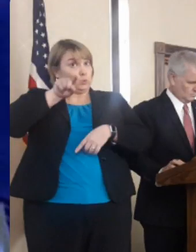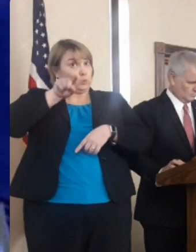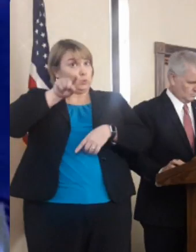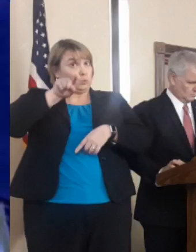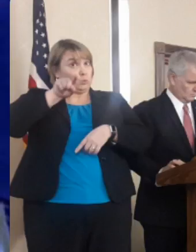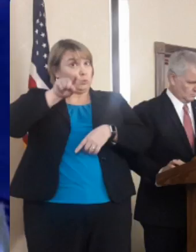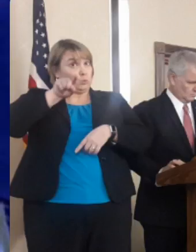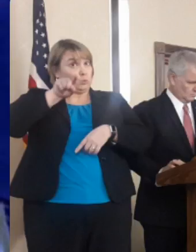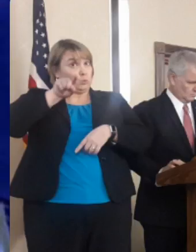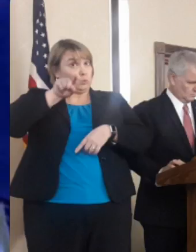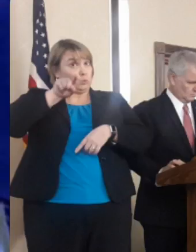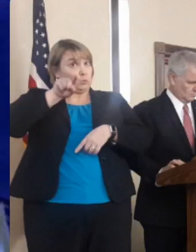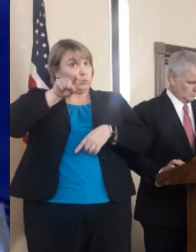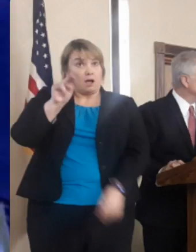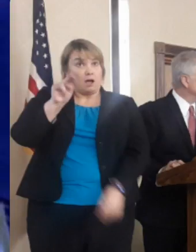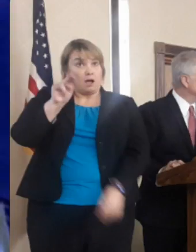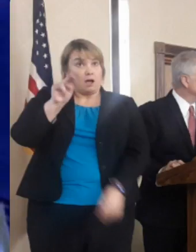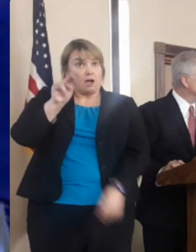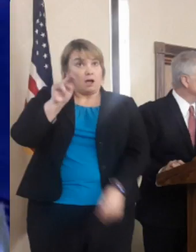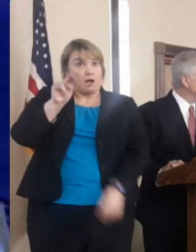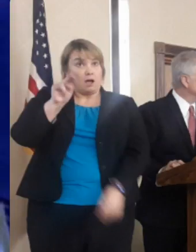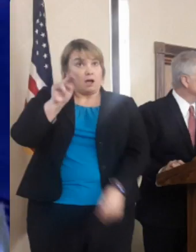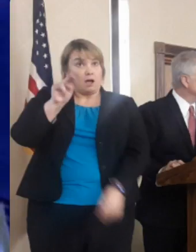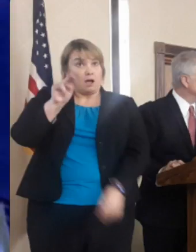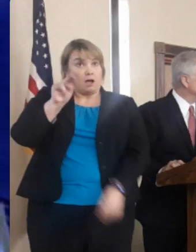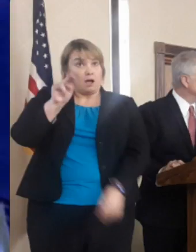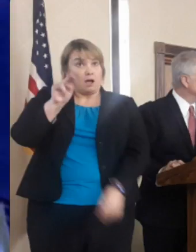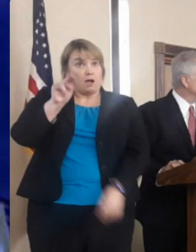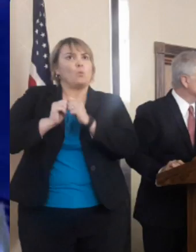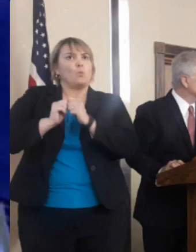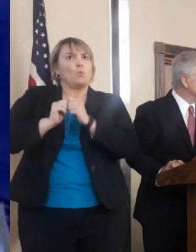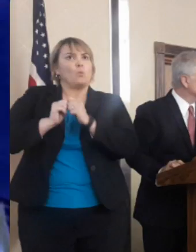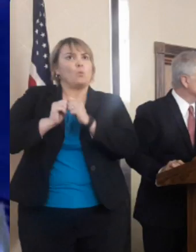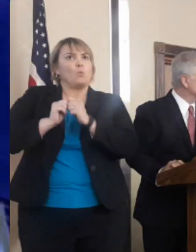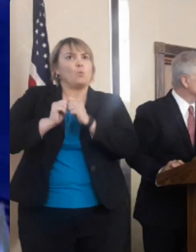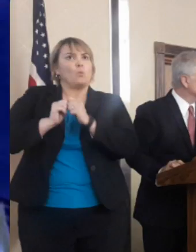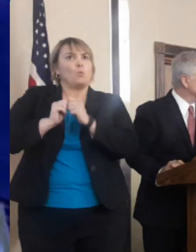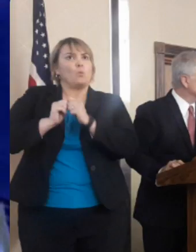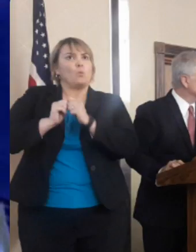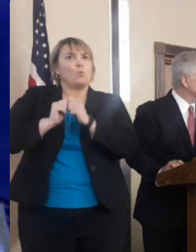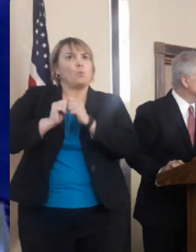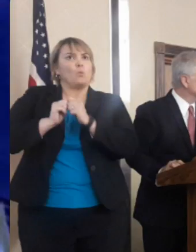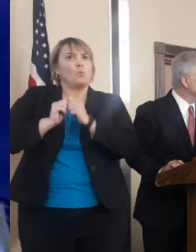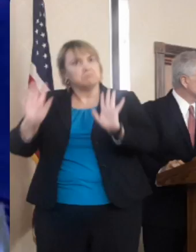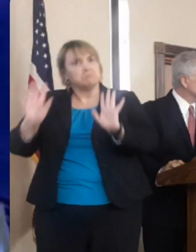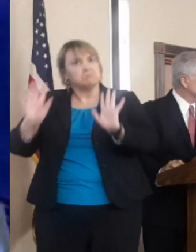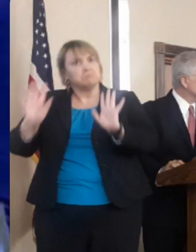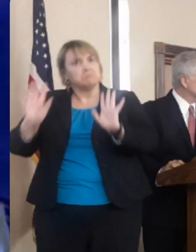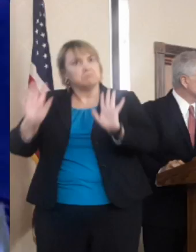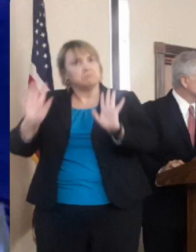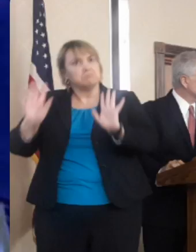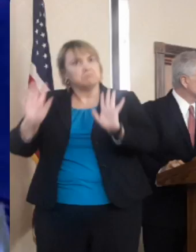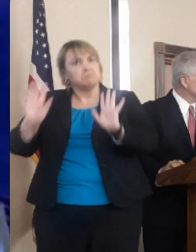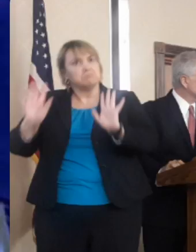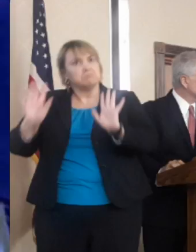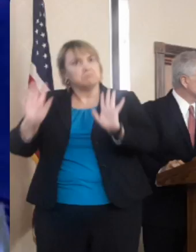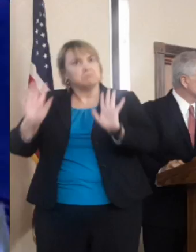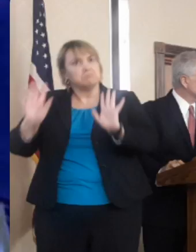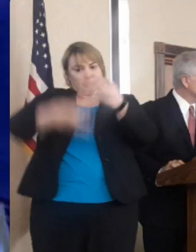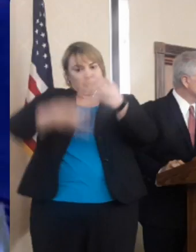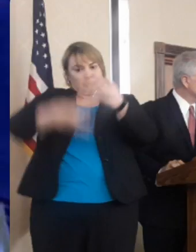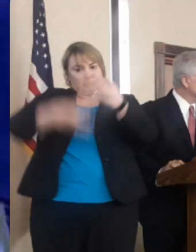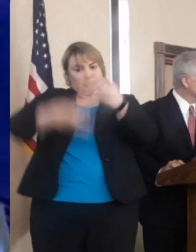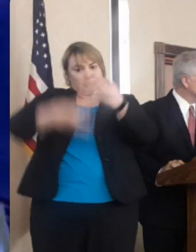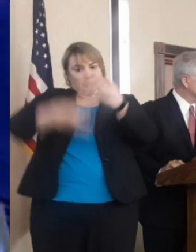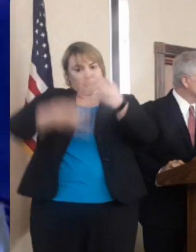a non-voting member, but just as the committees have been sent out for everybody to look at, then that solves the